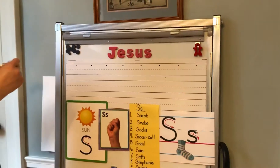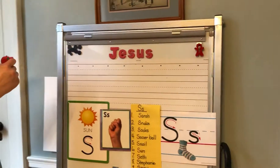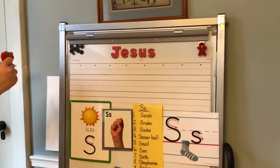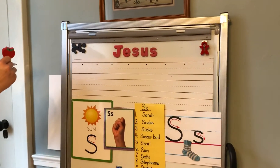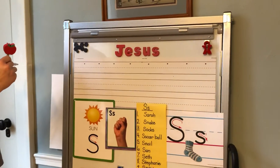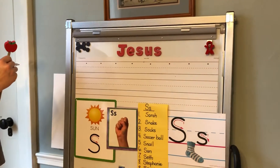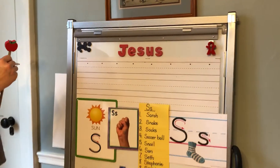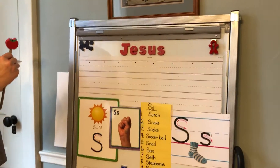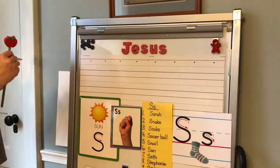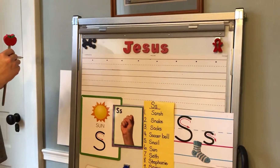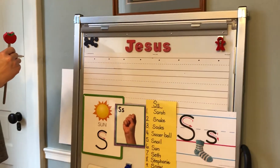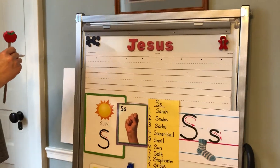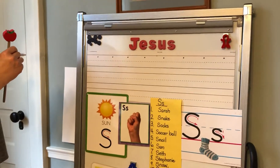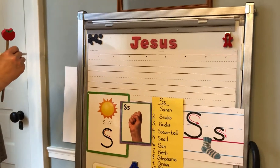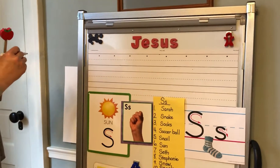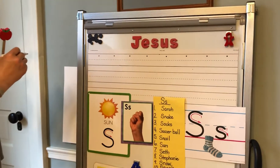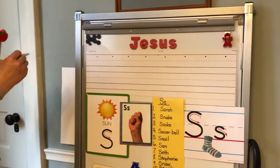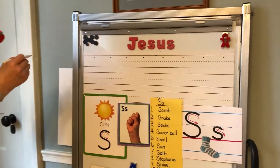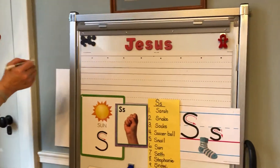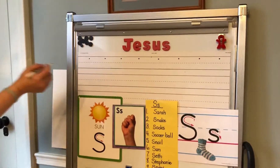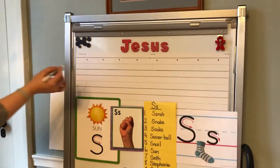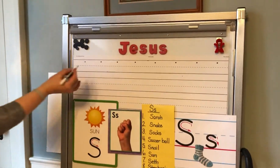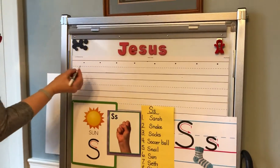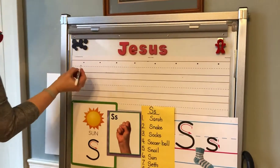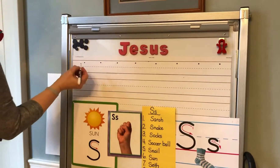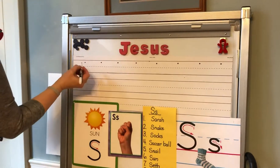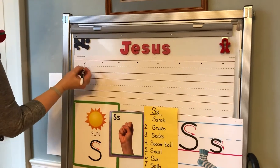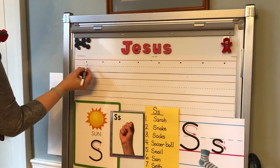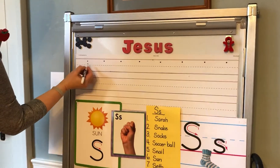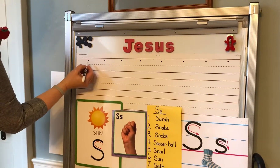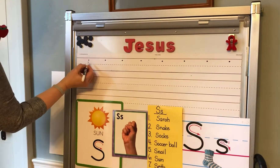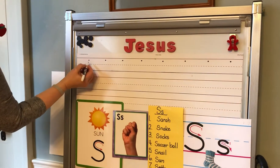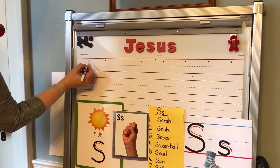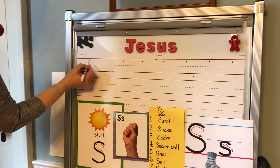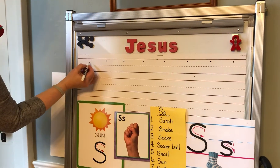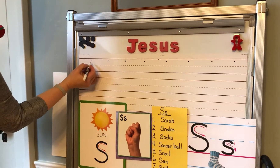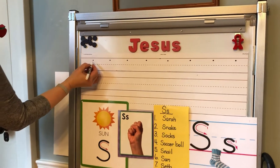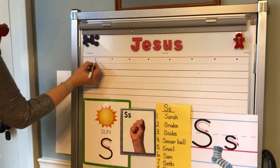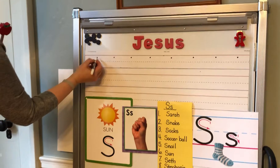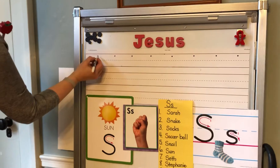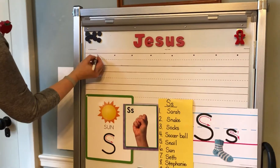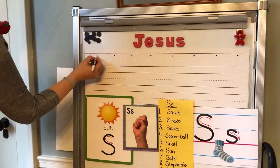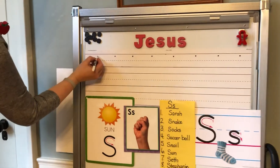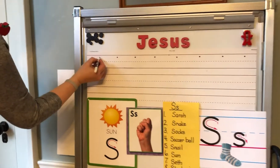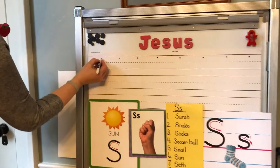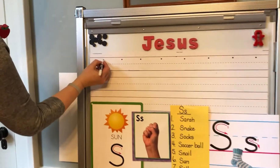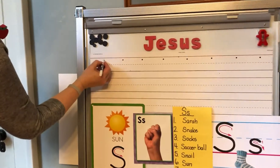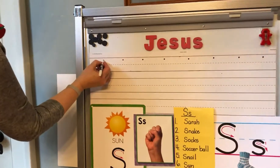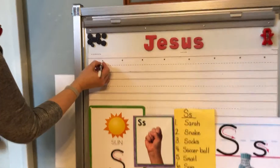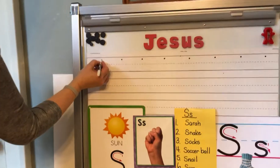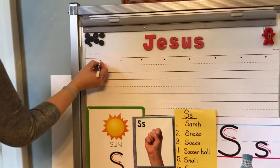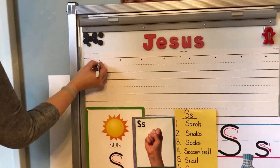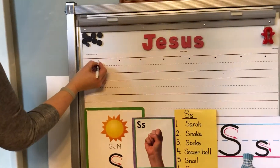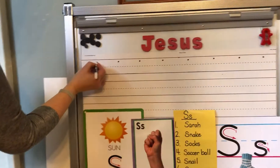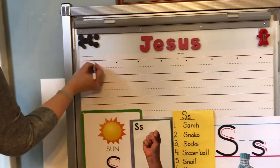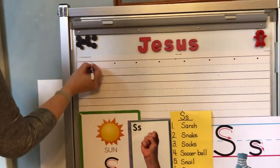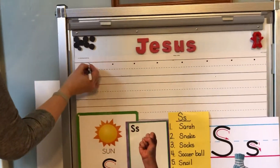I have a lot of starting points here. Let's practice our capital S's. Remember we say S